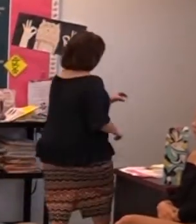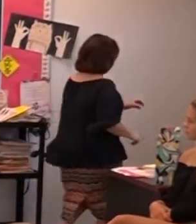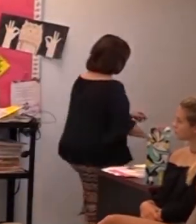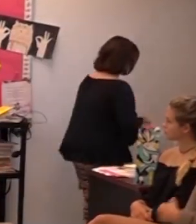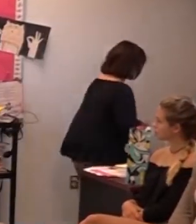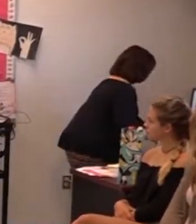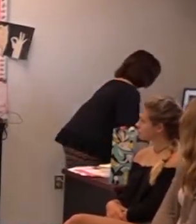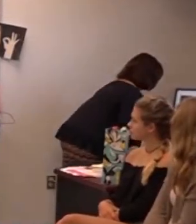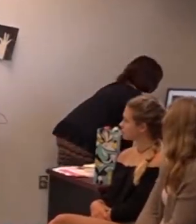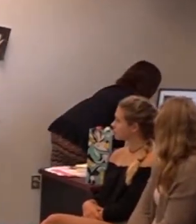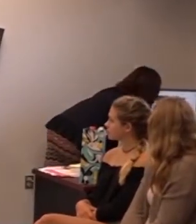visual language.